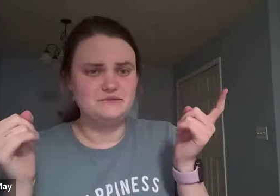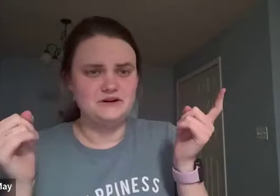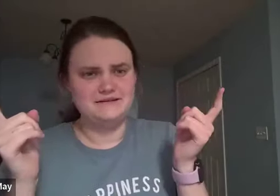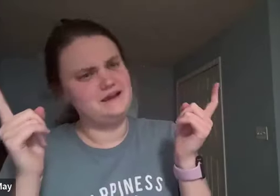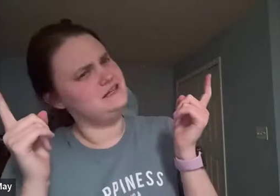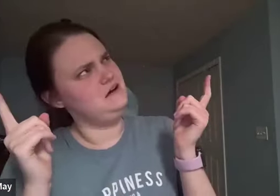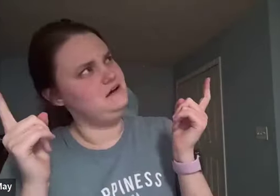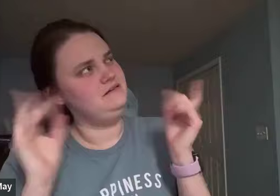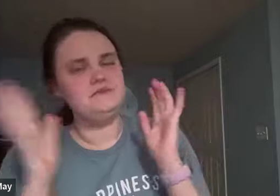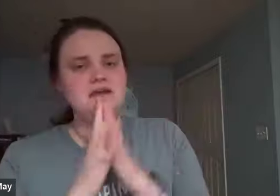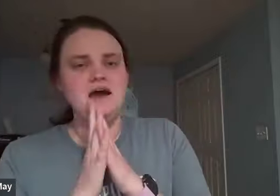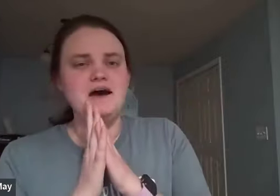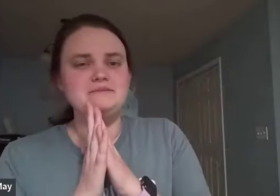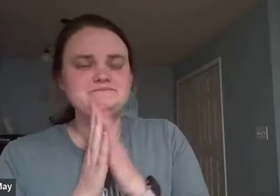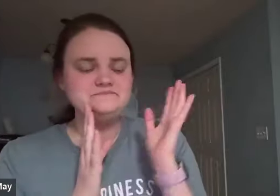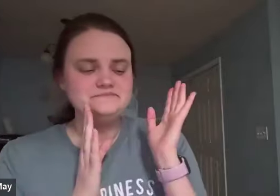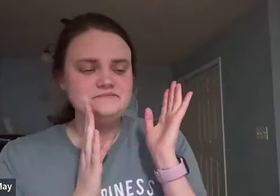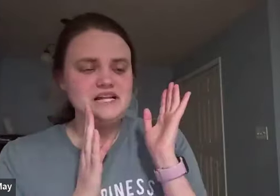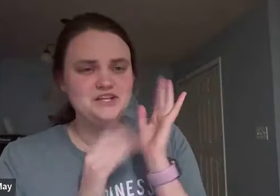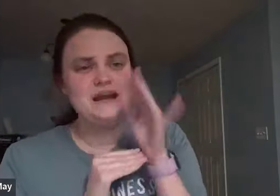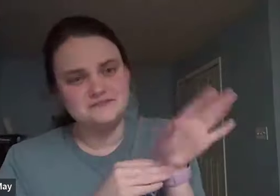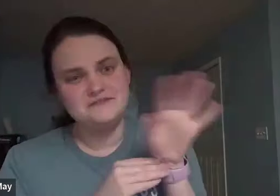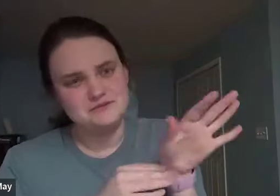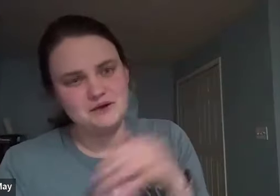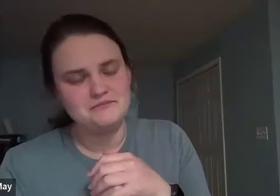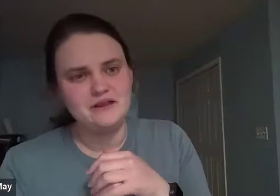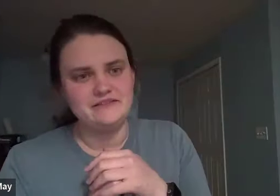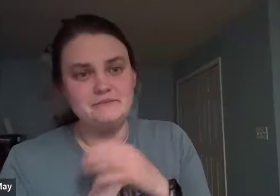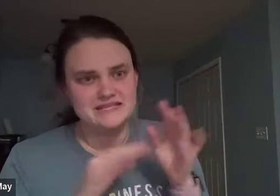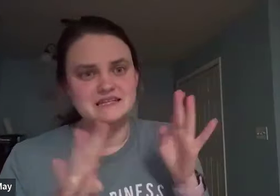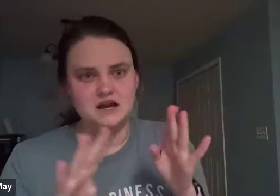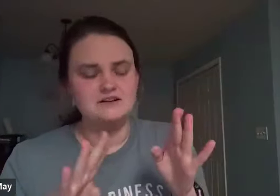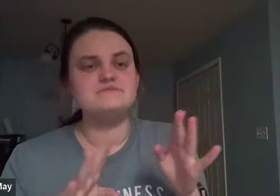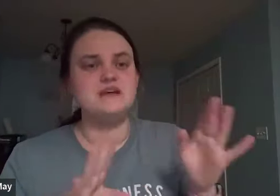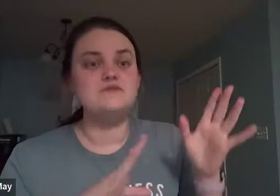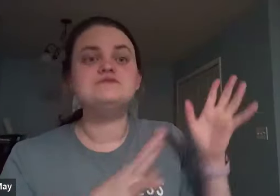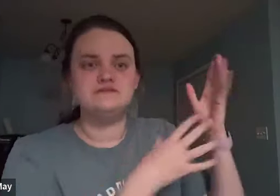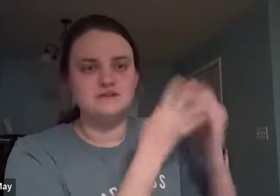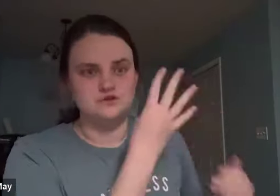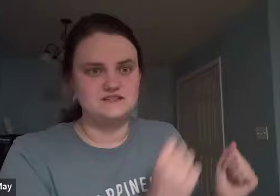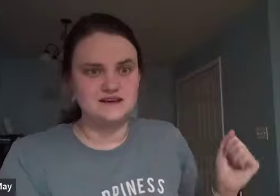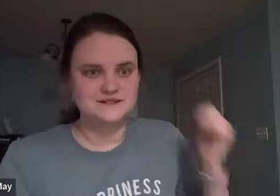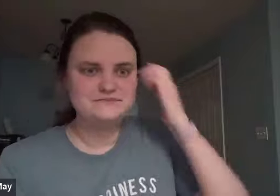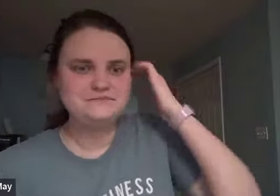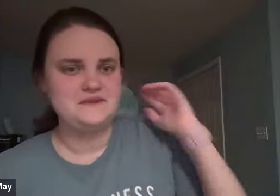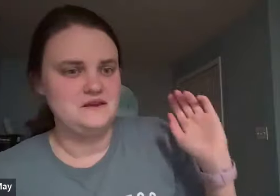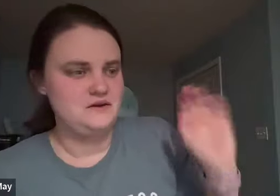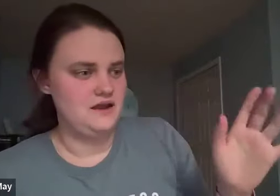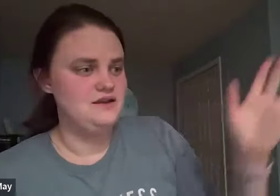word, it kind of is like, huh? You would have to fingerspell. But like the basic colors themselves, those are the signs. Okay,